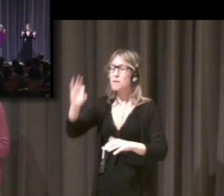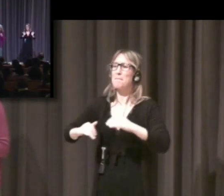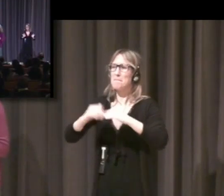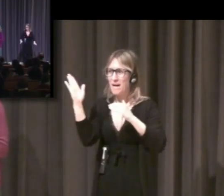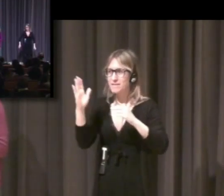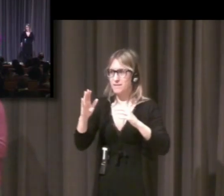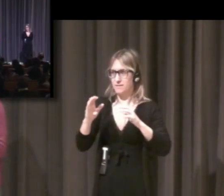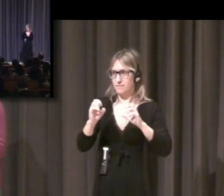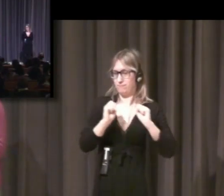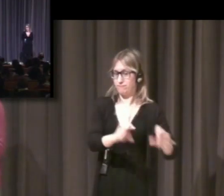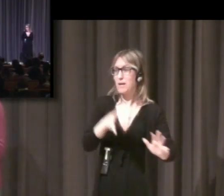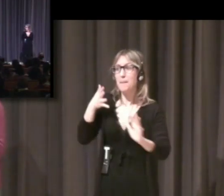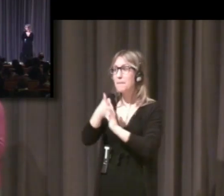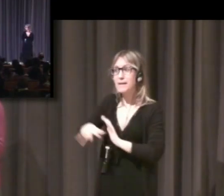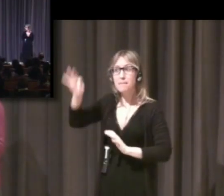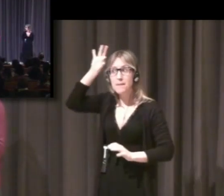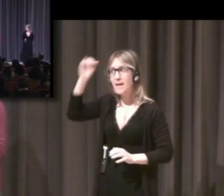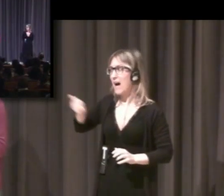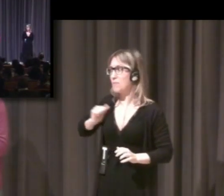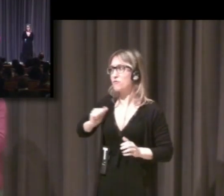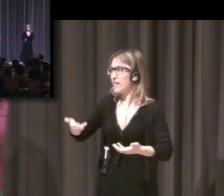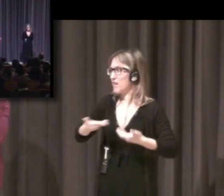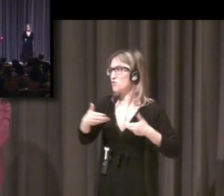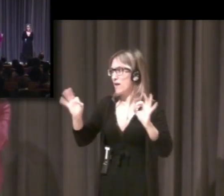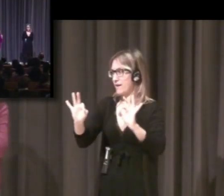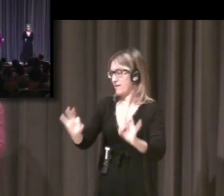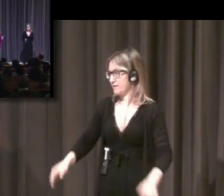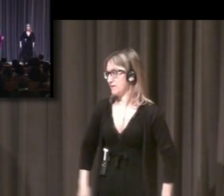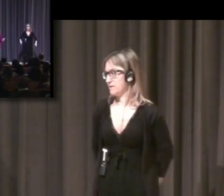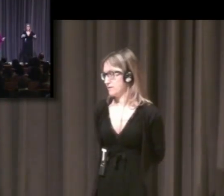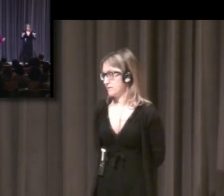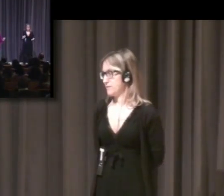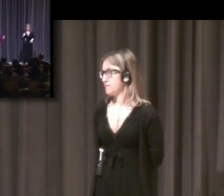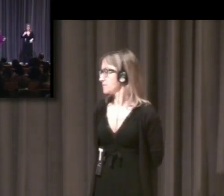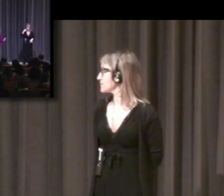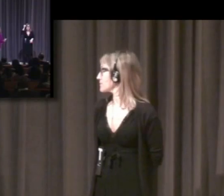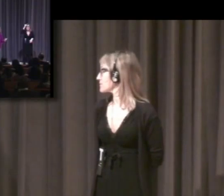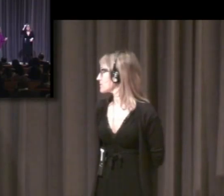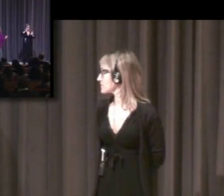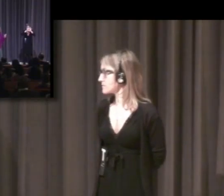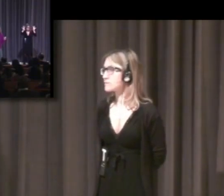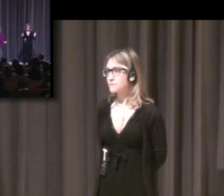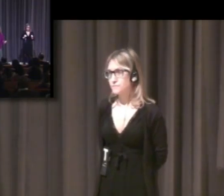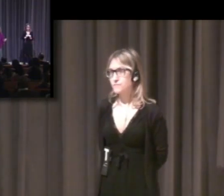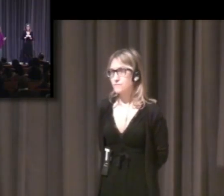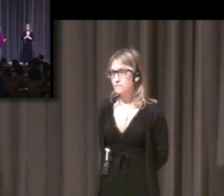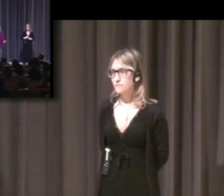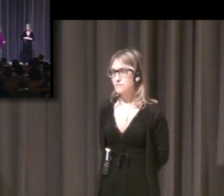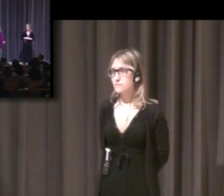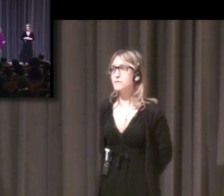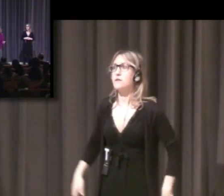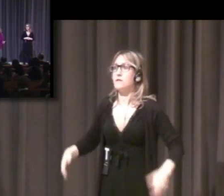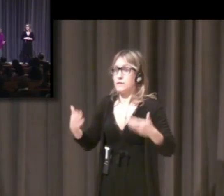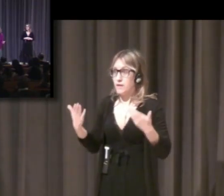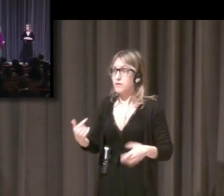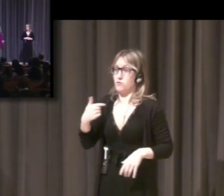That's why, what I think. It's very hard to look at the medical